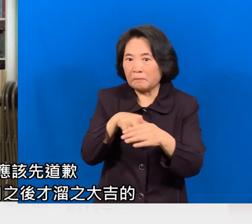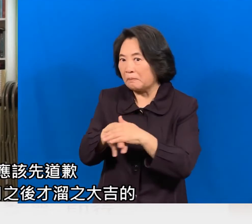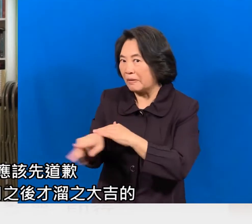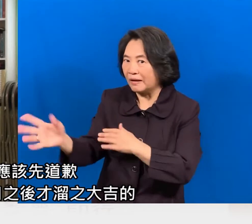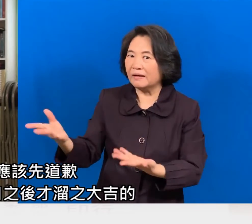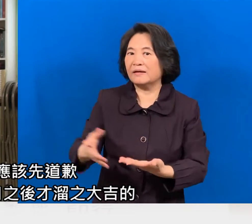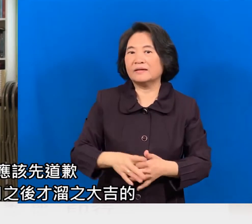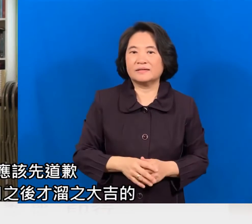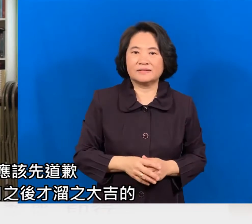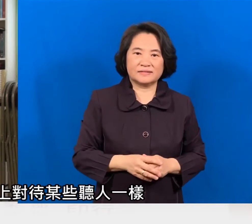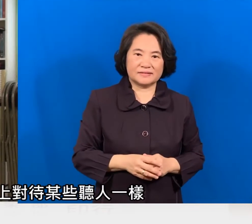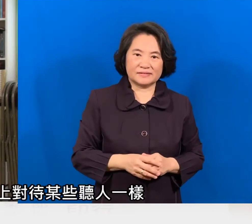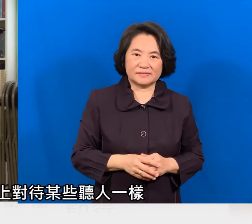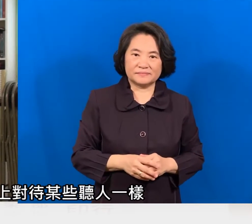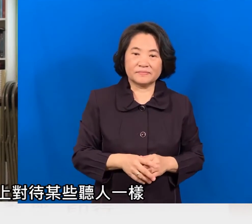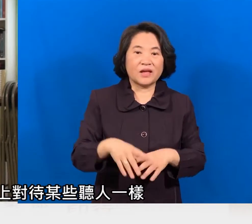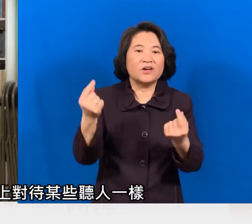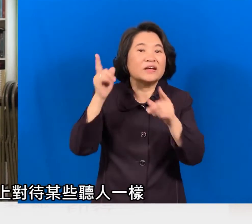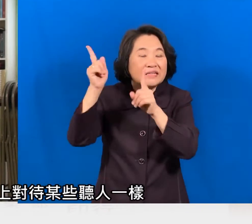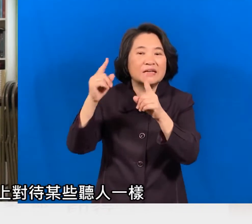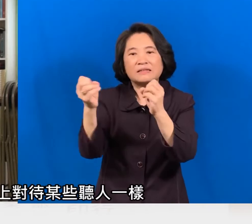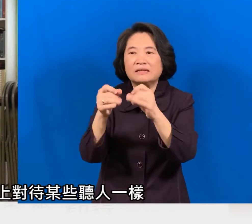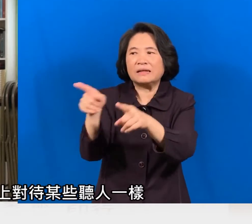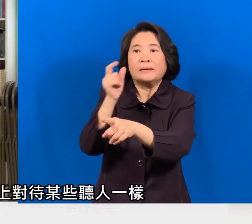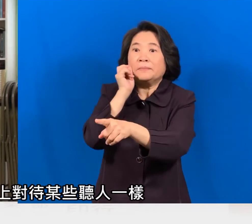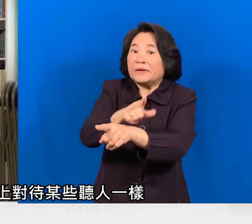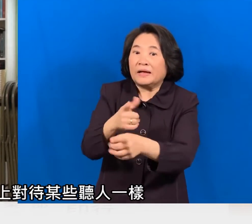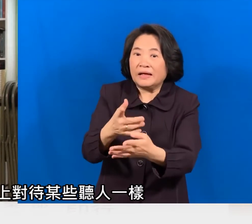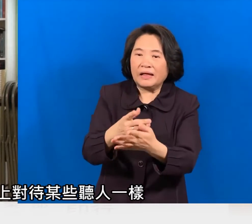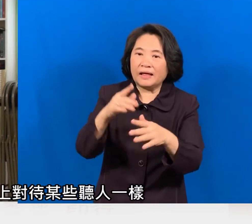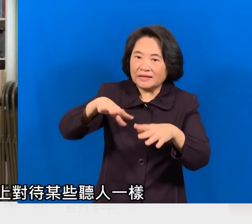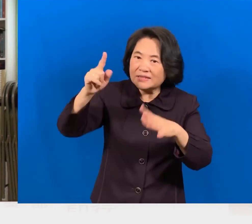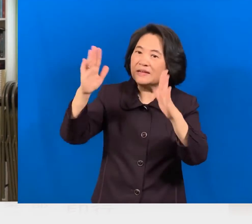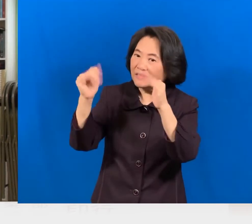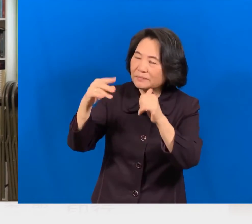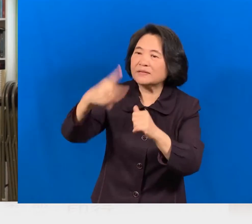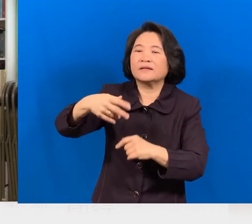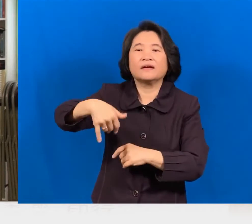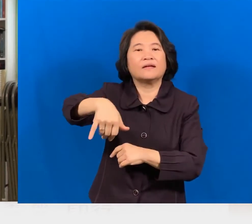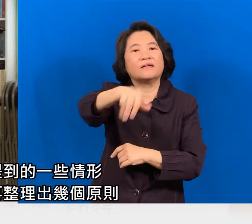excuse before slipping away, just like you would with a hearing person.